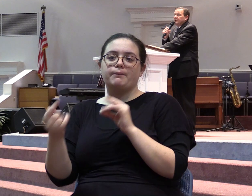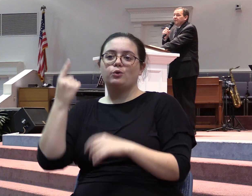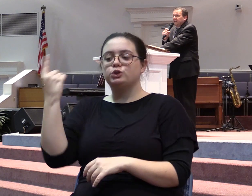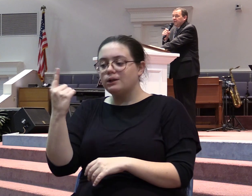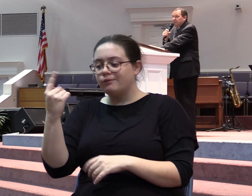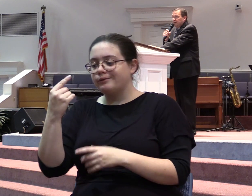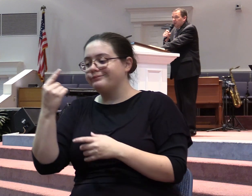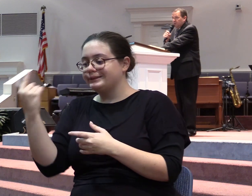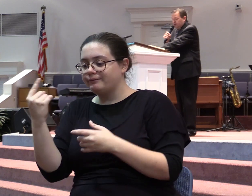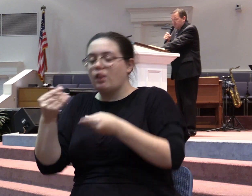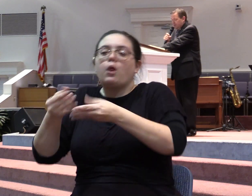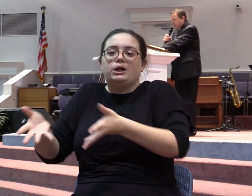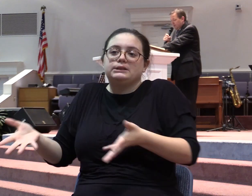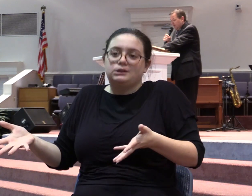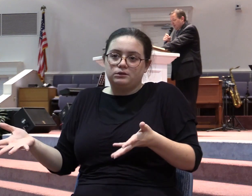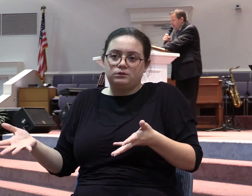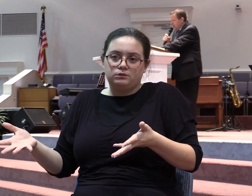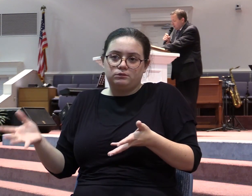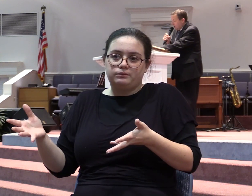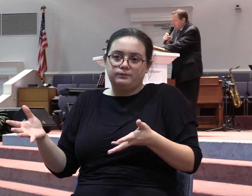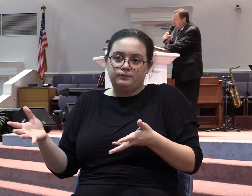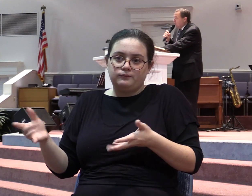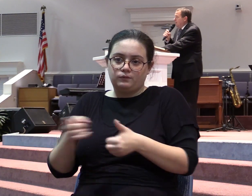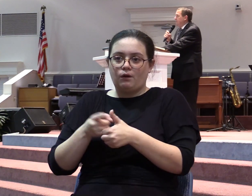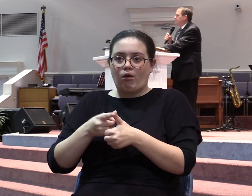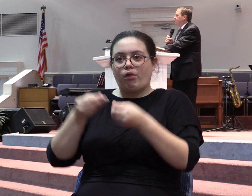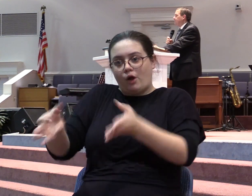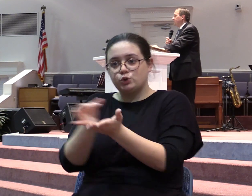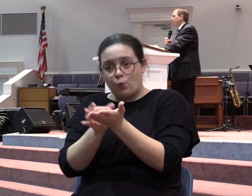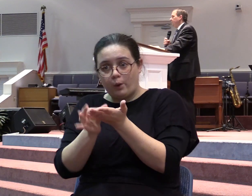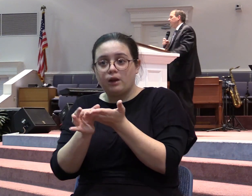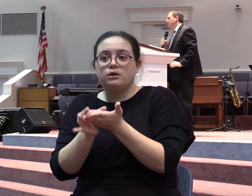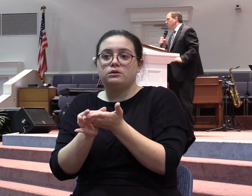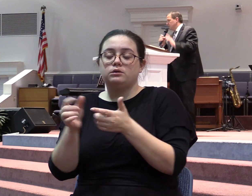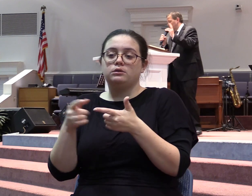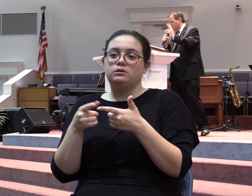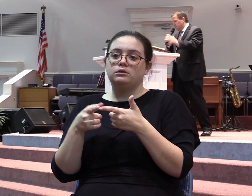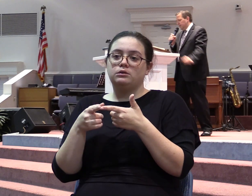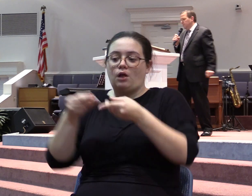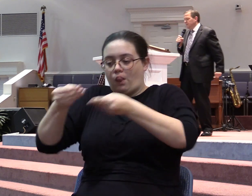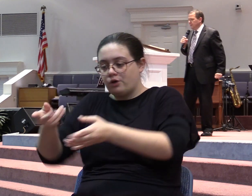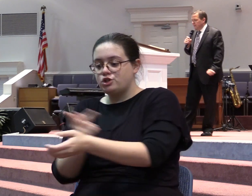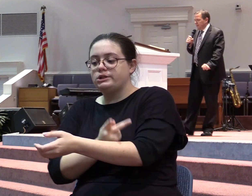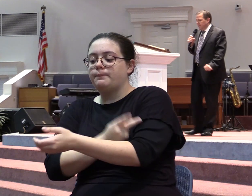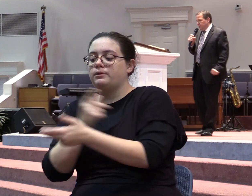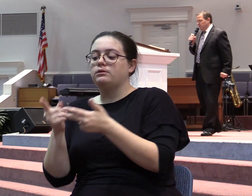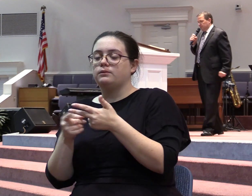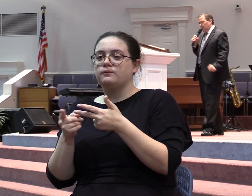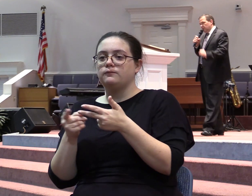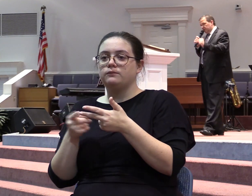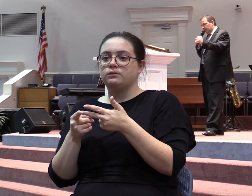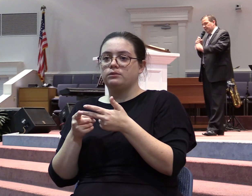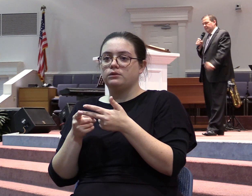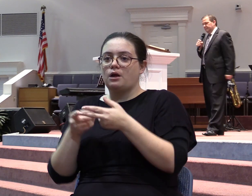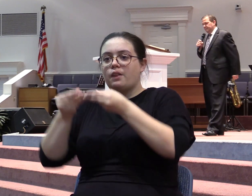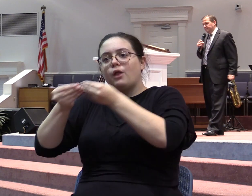or something being lost. There was a lost coin, there was the lost sheep, there was the